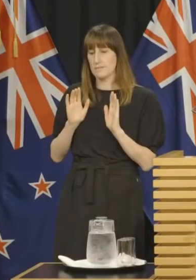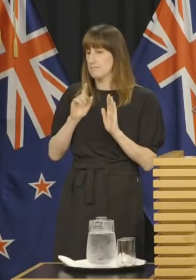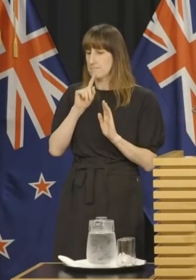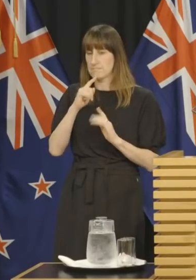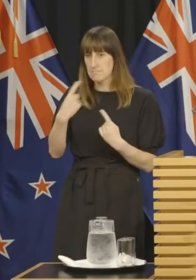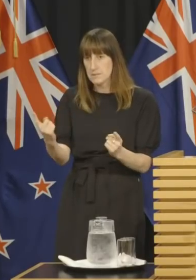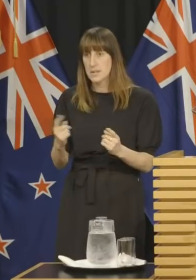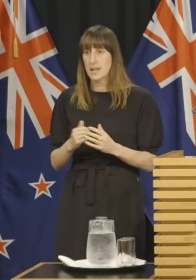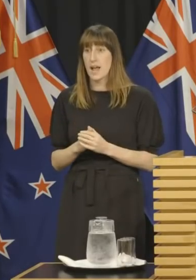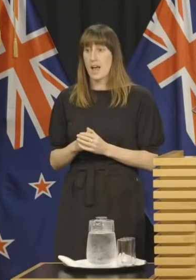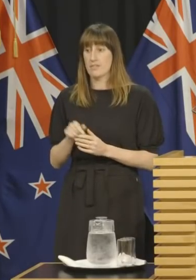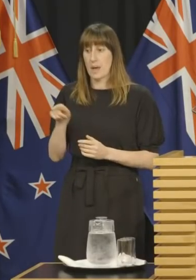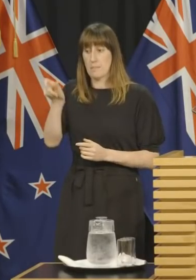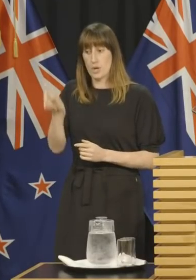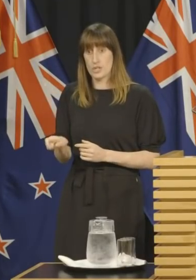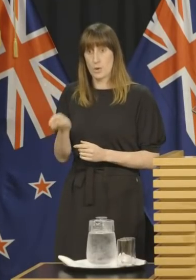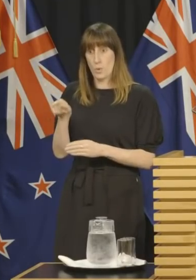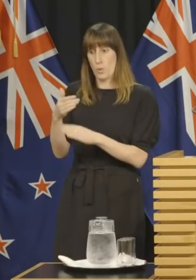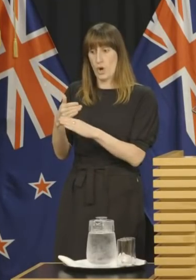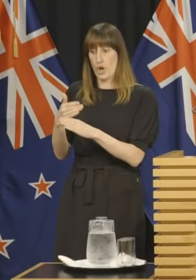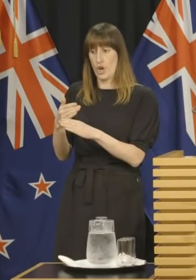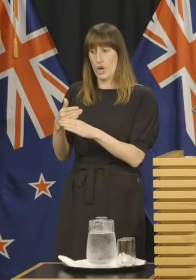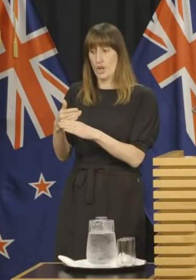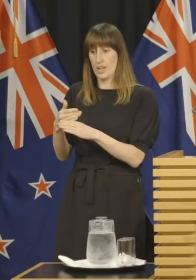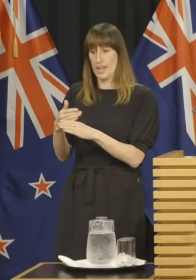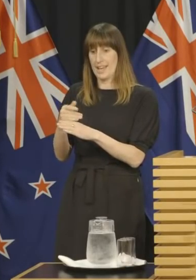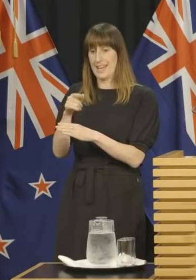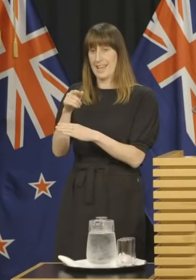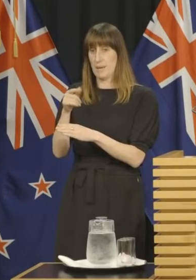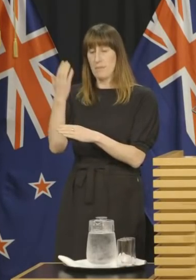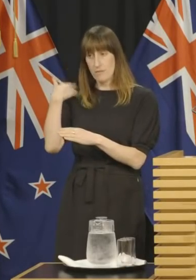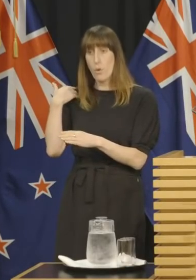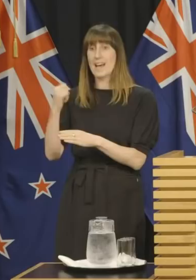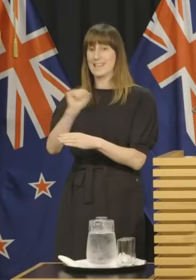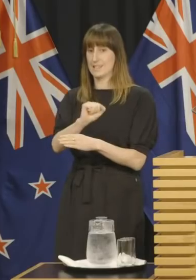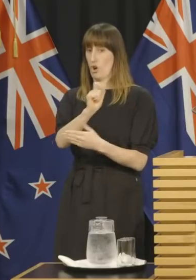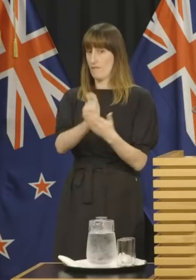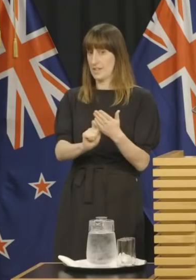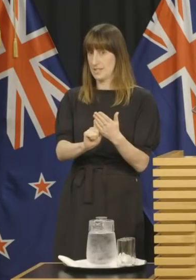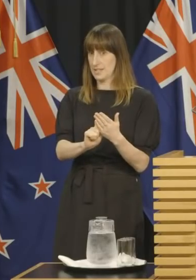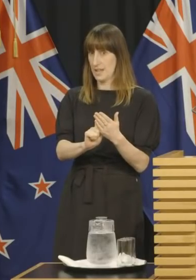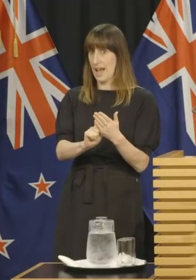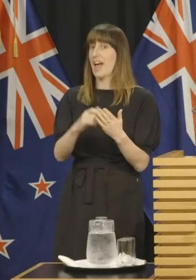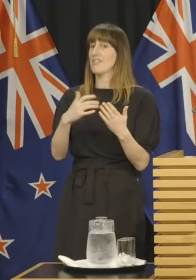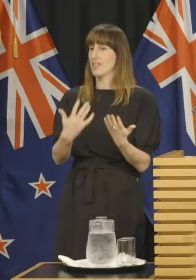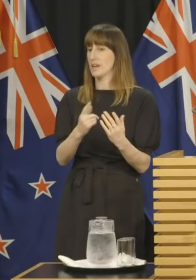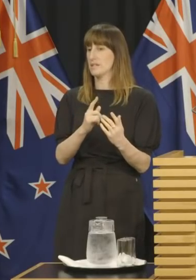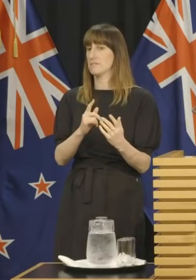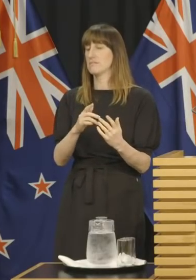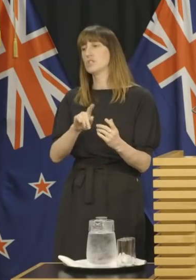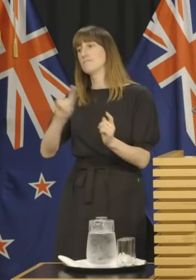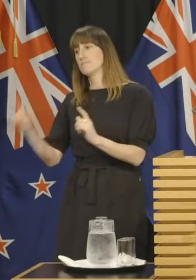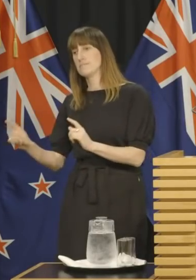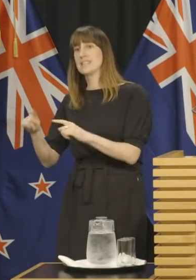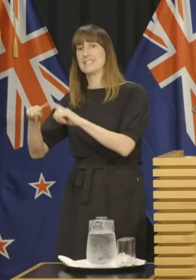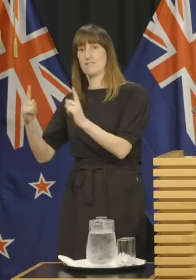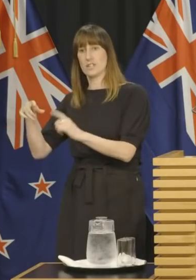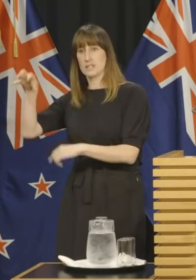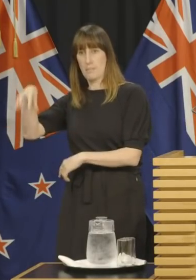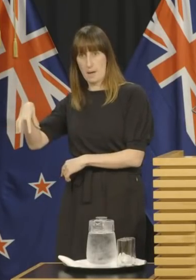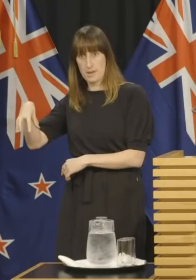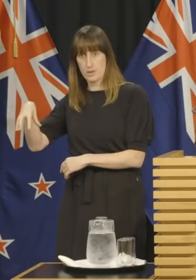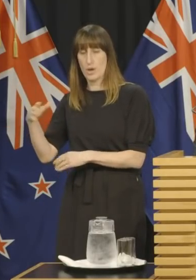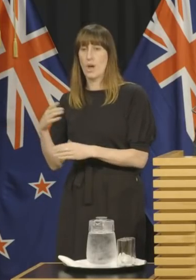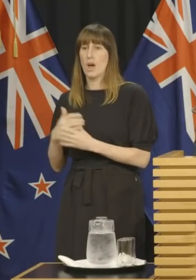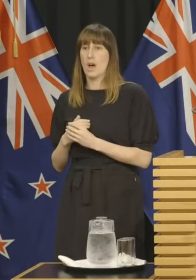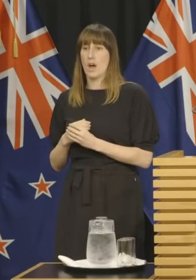office, who was not working at his office at the time that the relationship commenced. That is what I have been advised. Regardless, I consider it